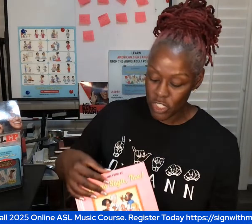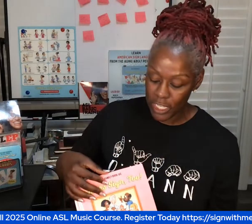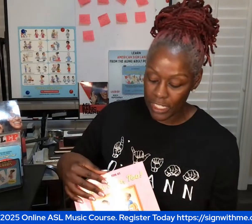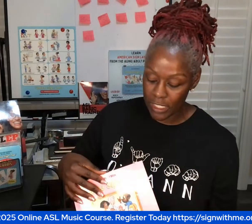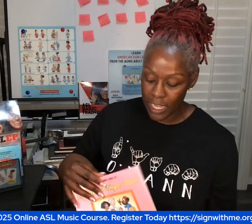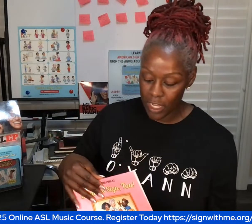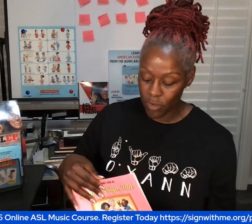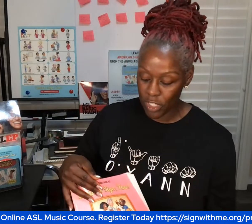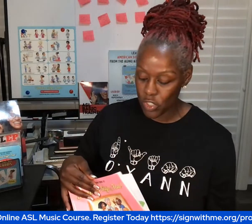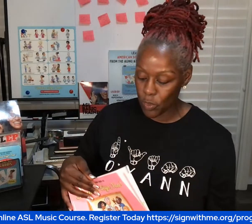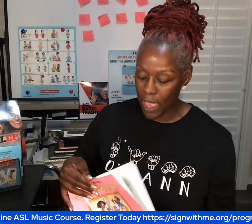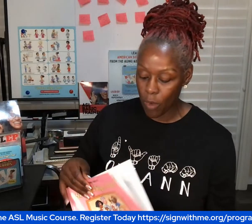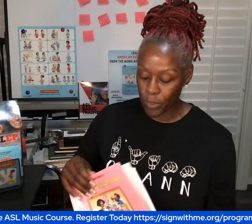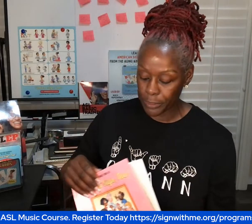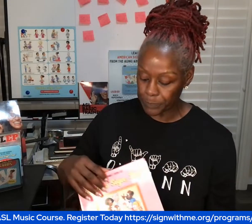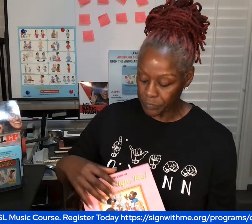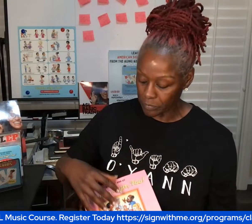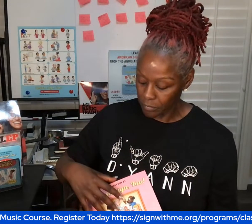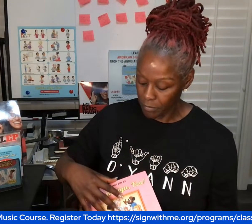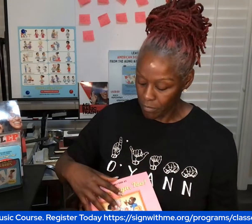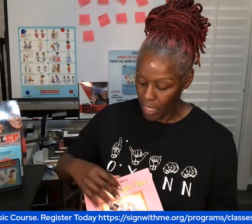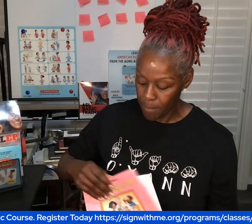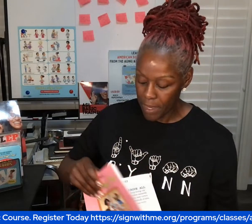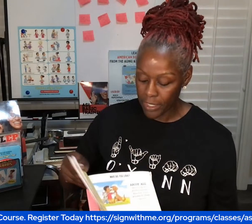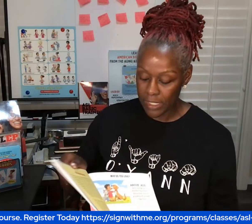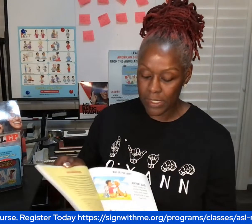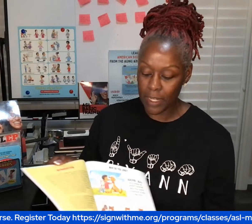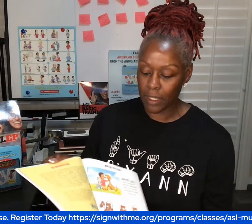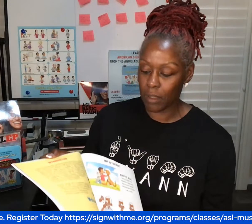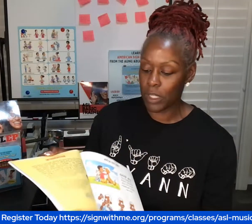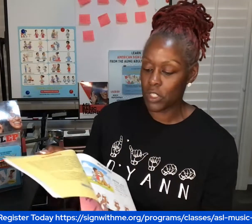teaching and catering to our American Sign Language.